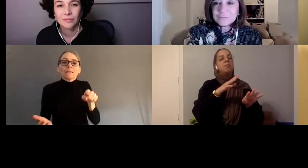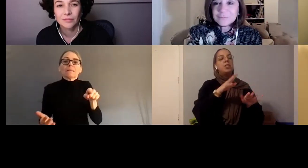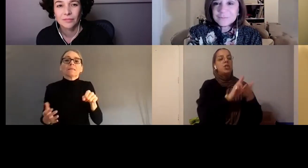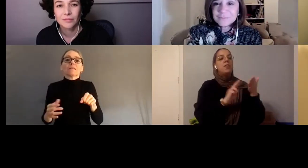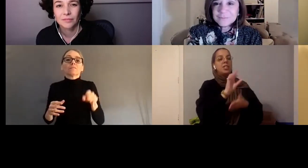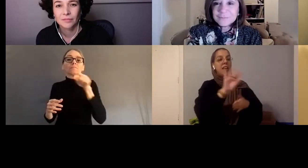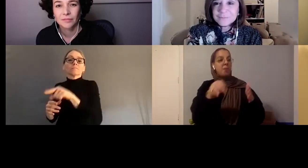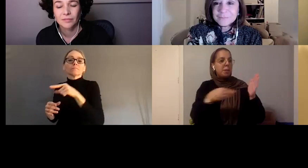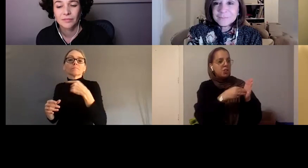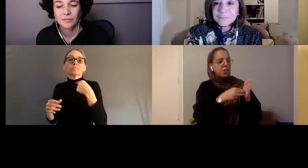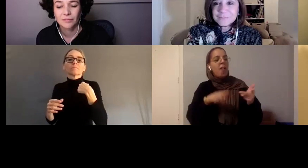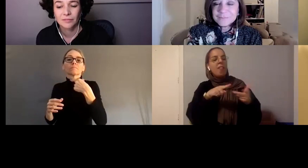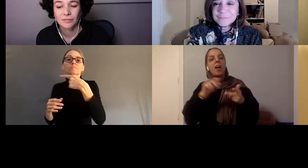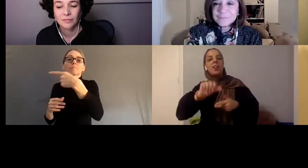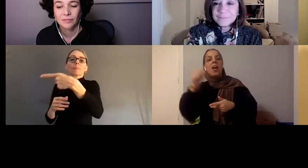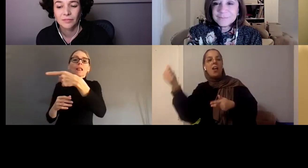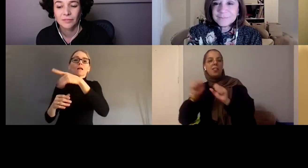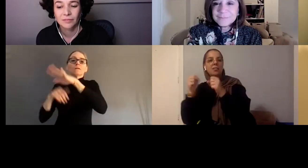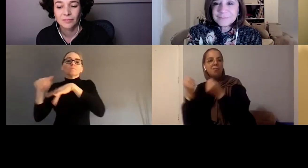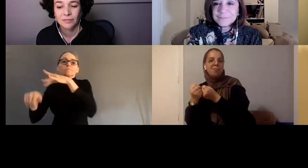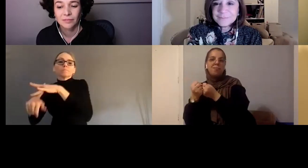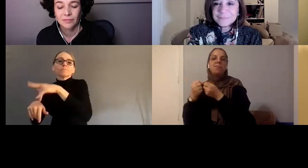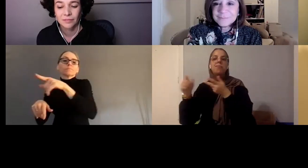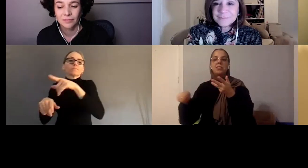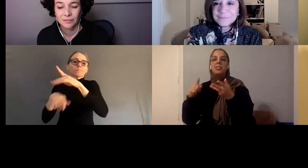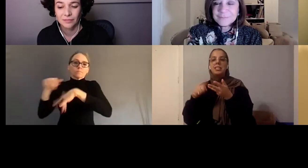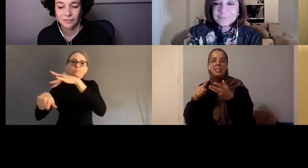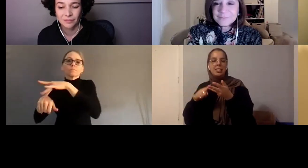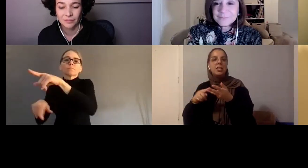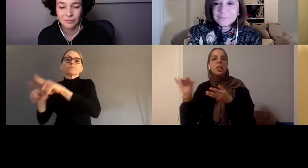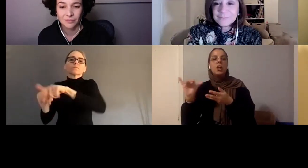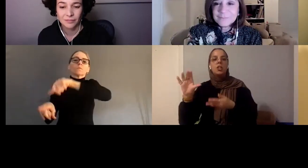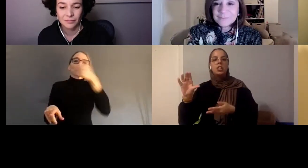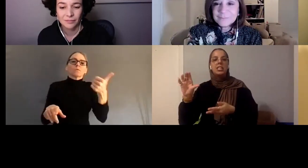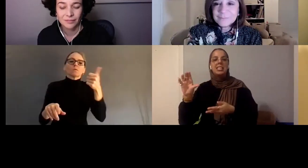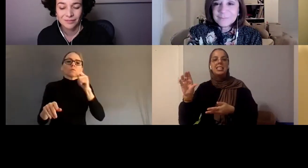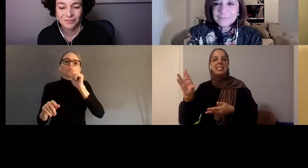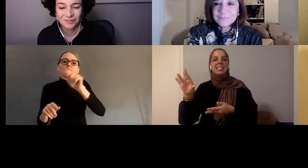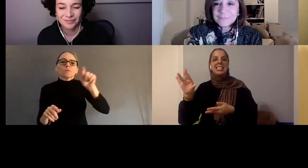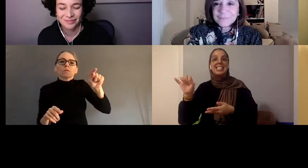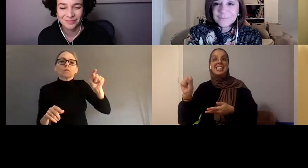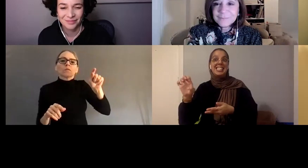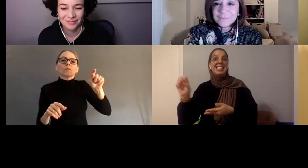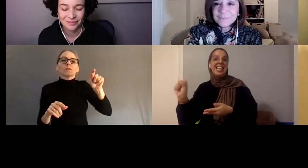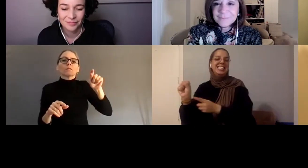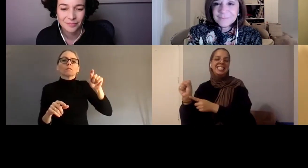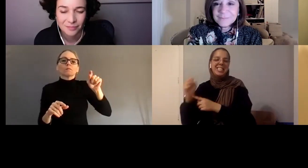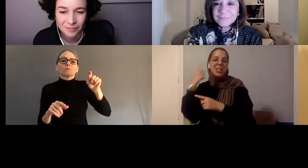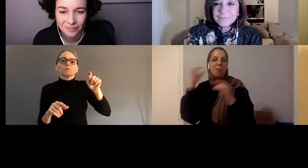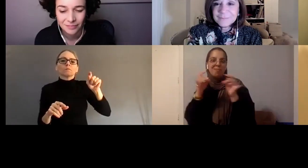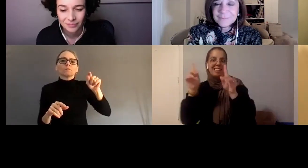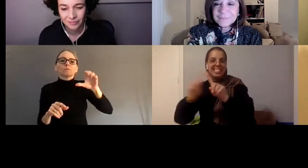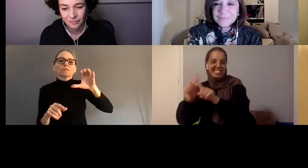et Société, the Lab CEMO, also the CRISIS. It's not Krise, but CRISIS, so, Research